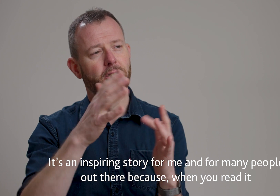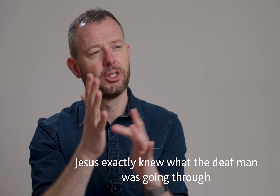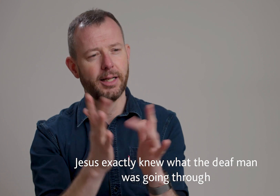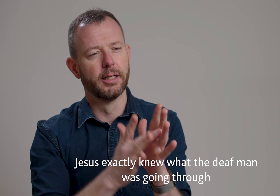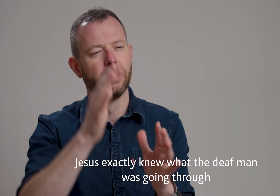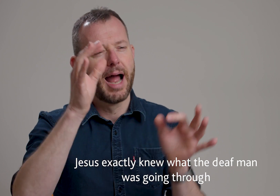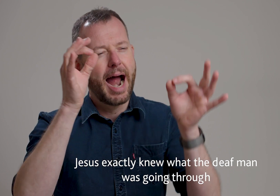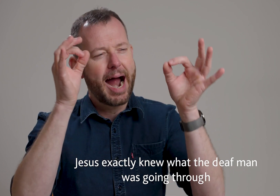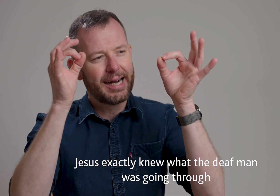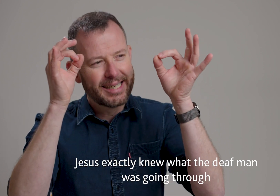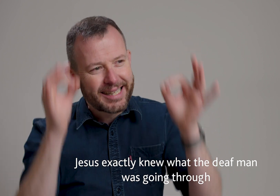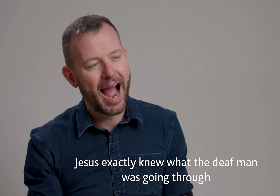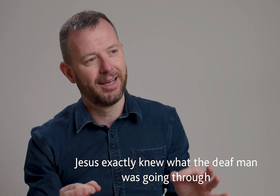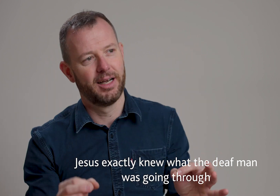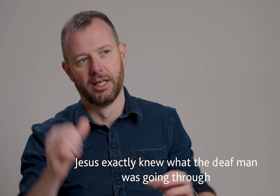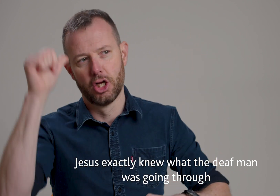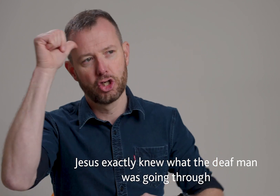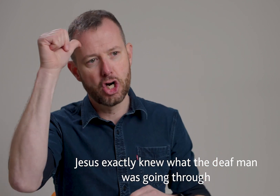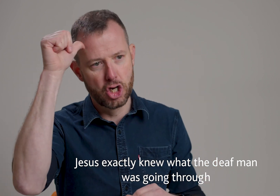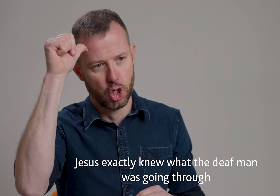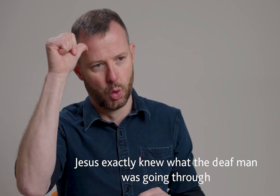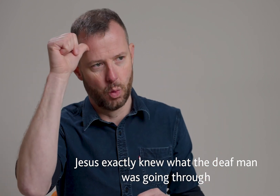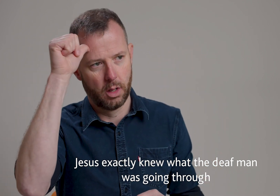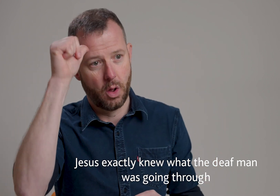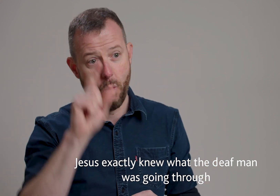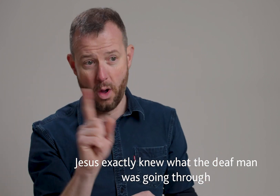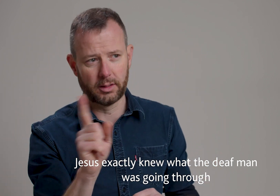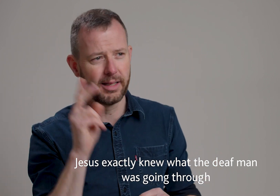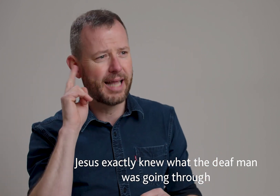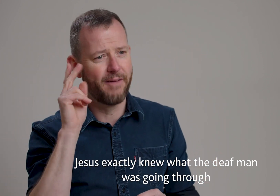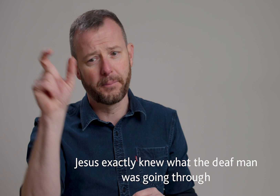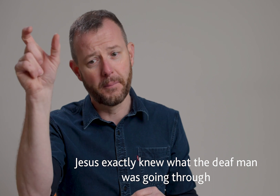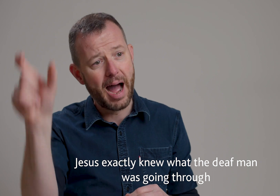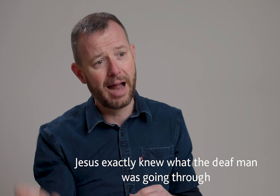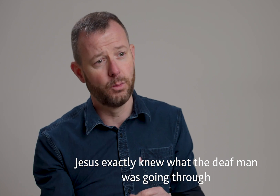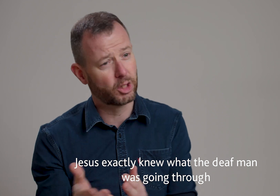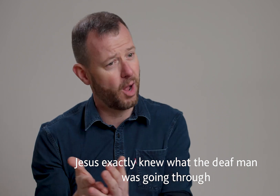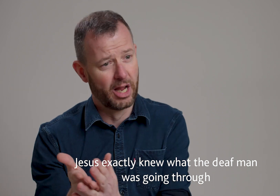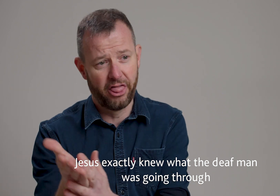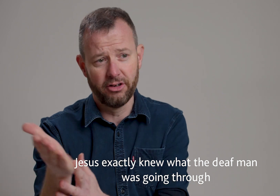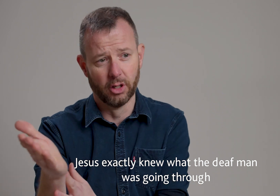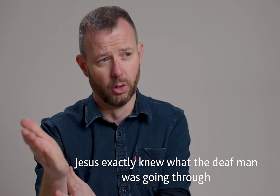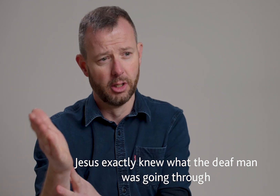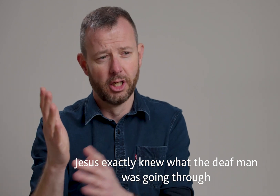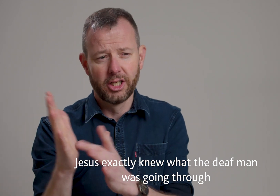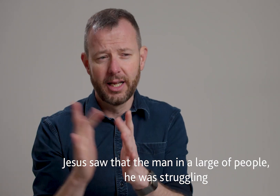it, Jesus exactly knew what the deaf man was going through.